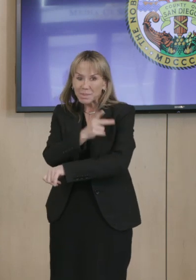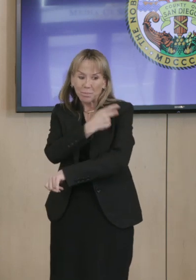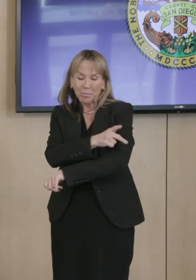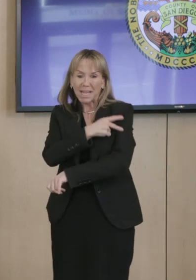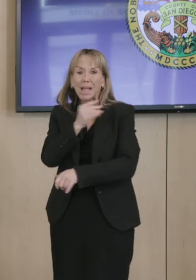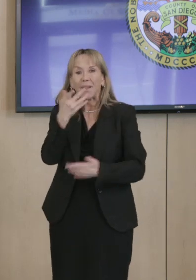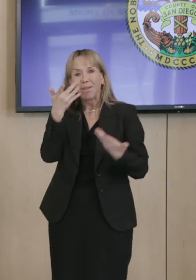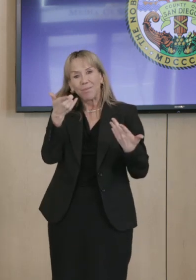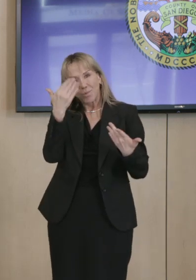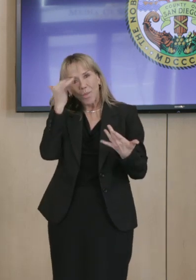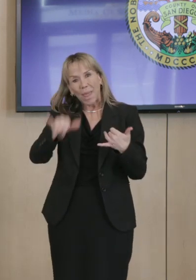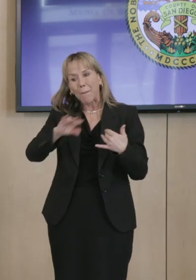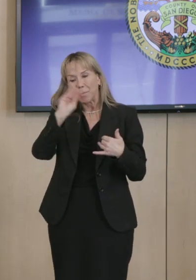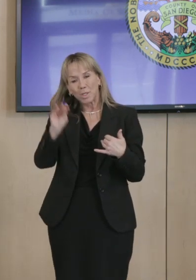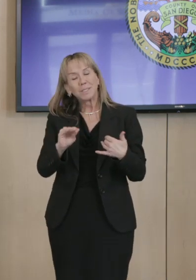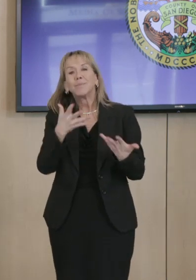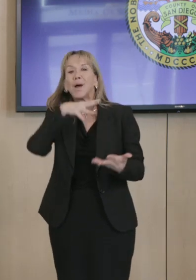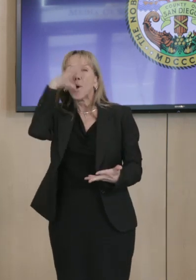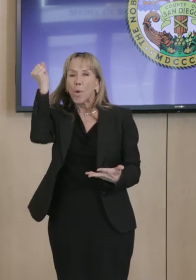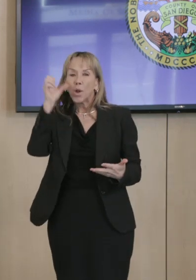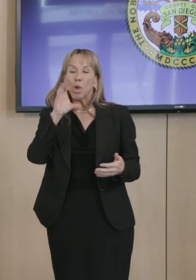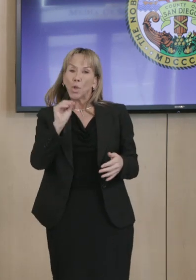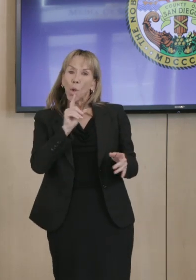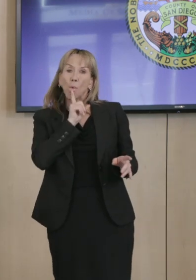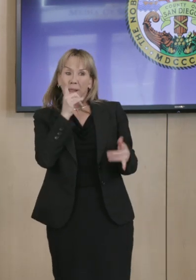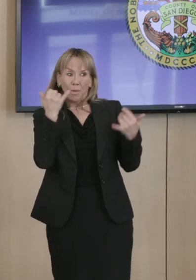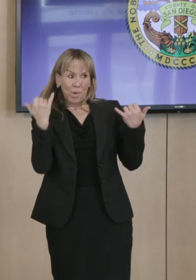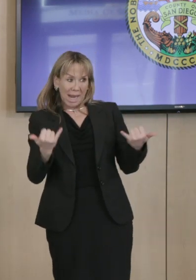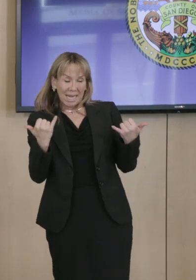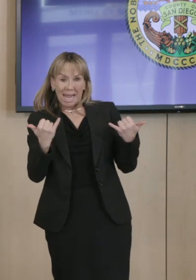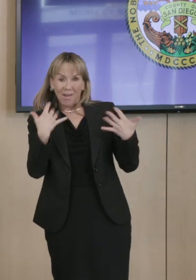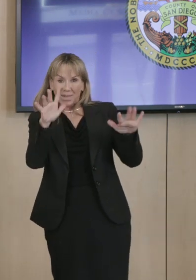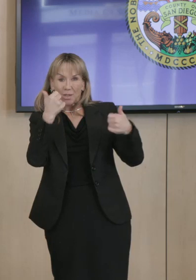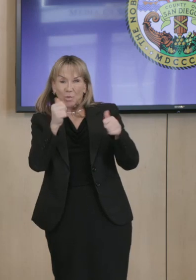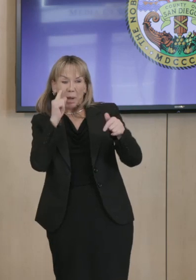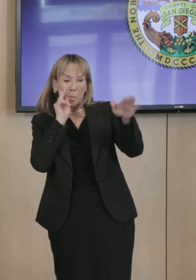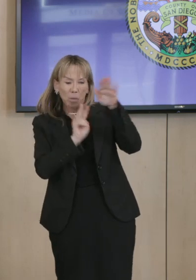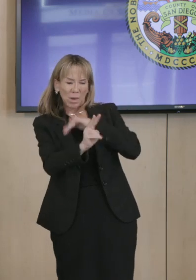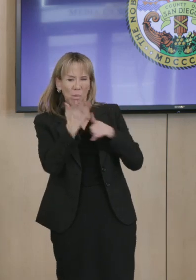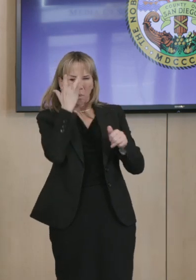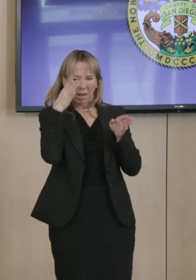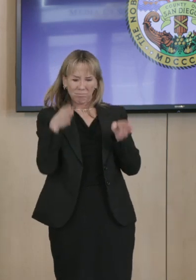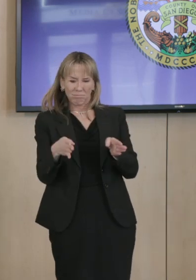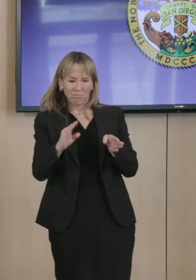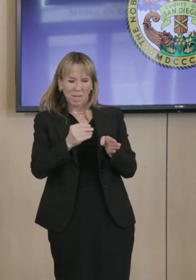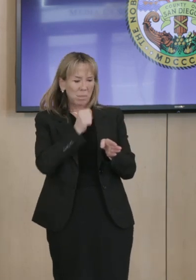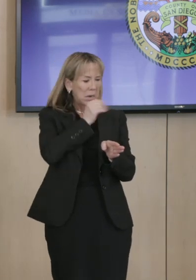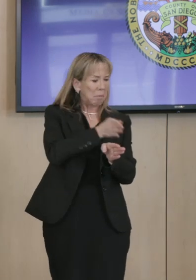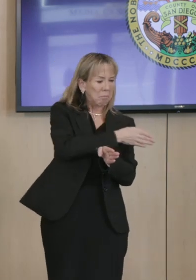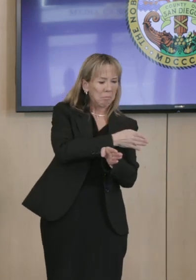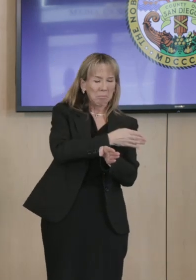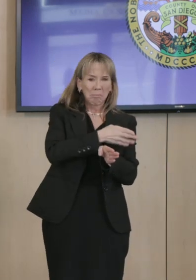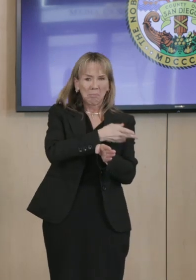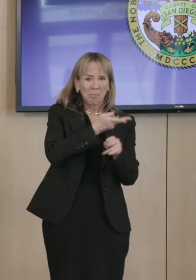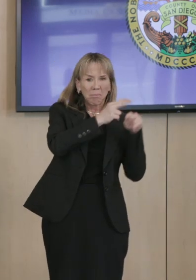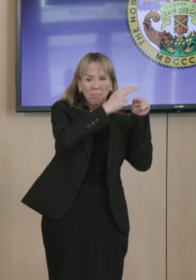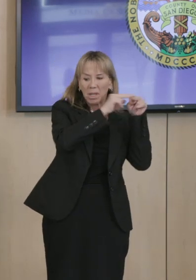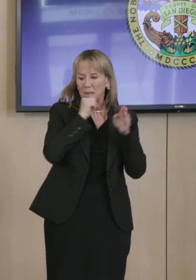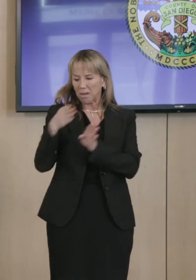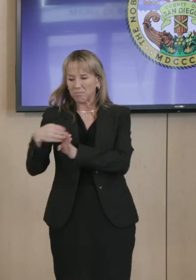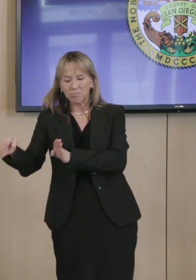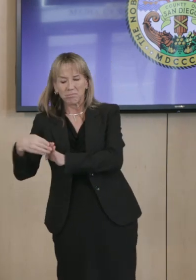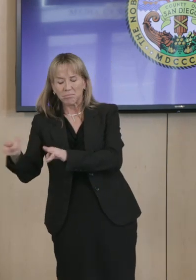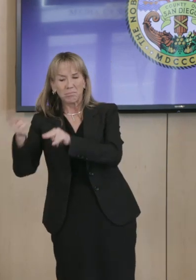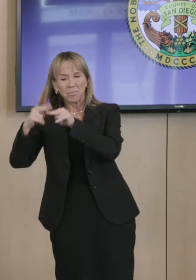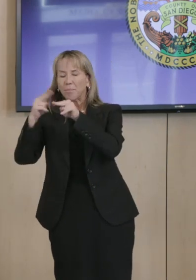so really, I wouldn't make much at this early stage when we really don't know much about what's